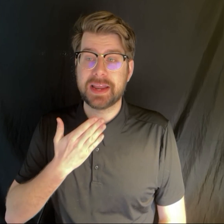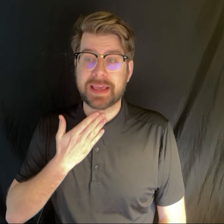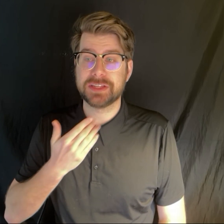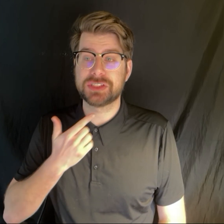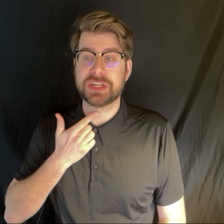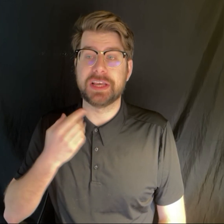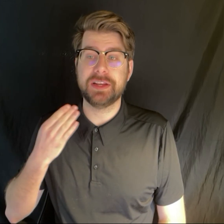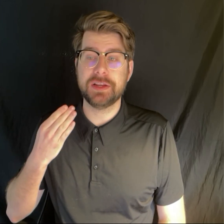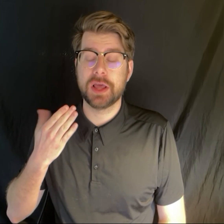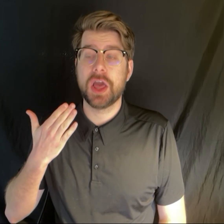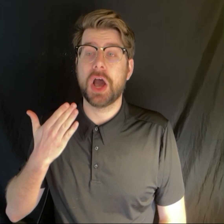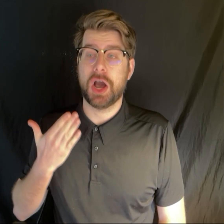assassination,